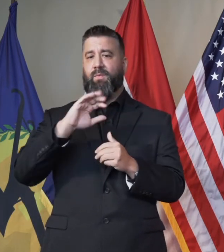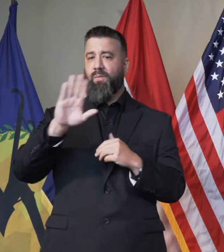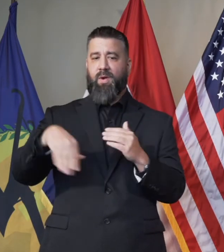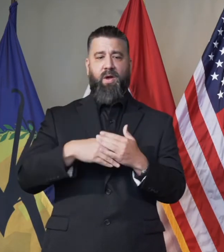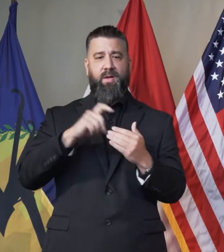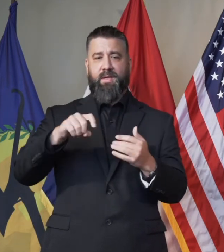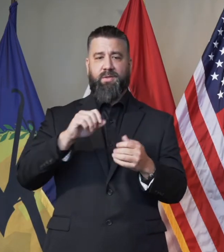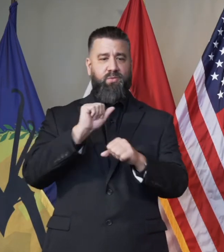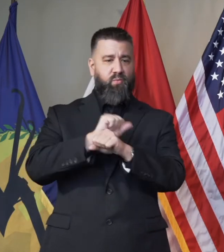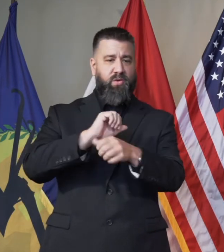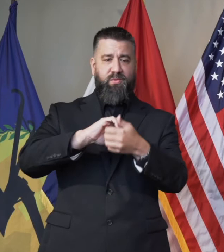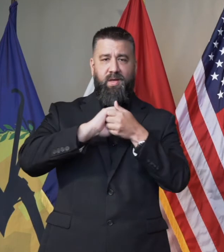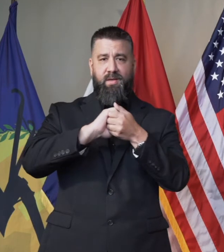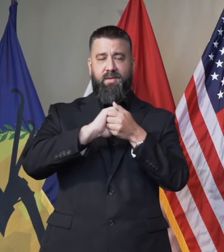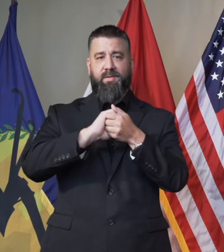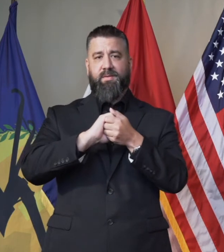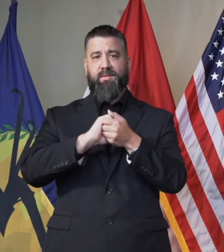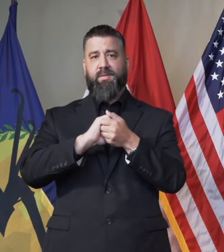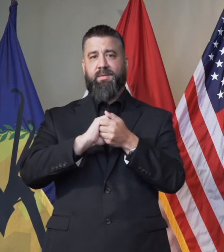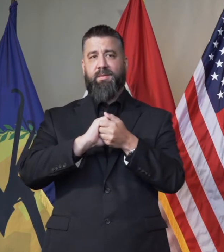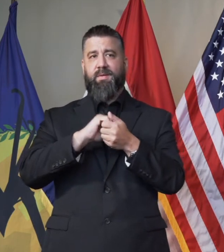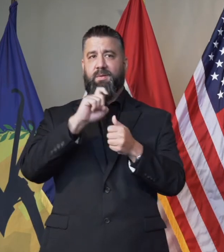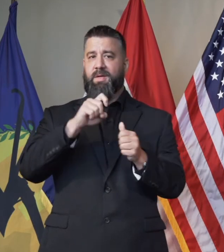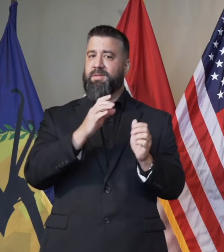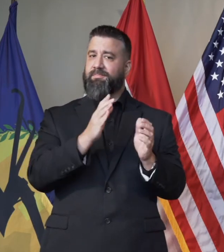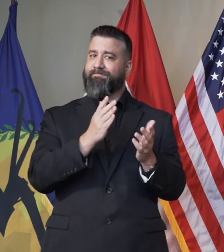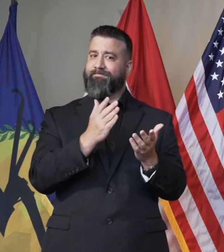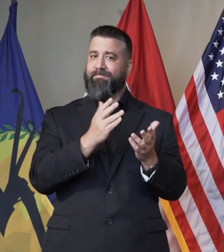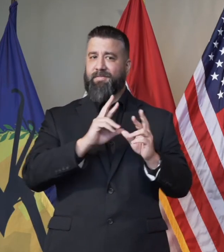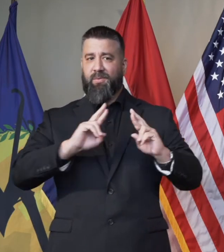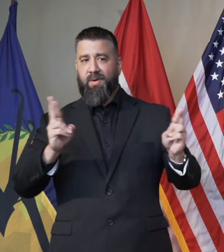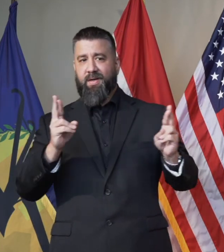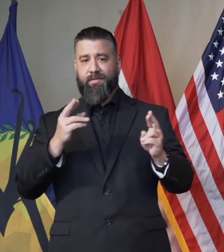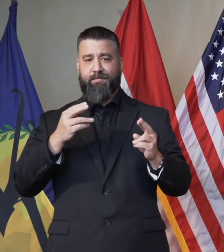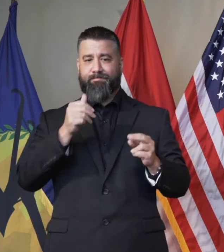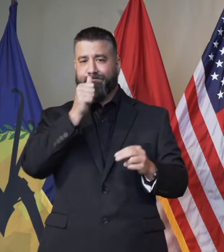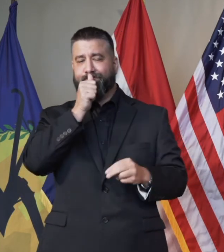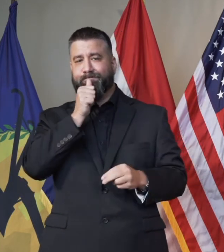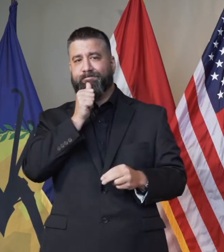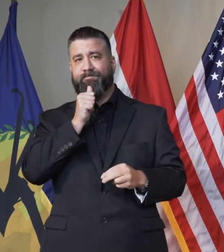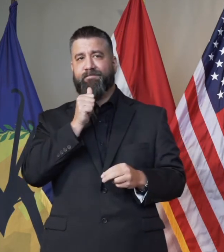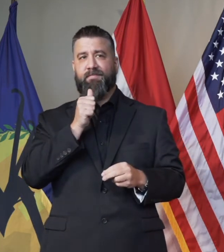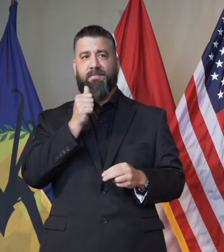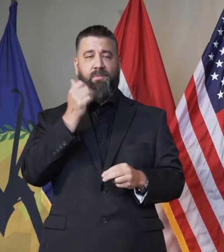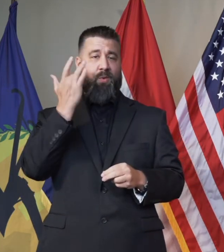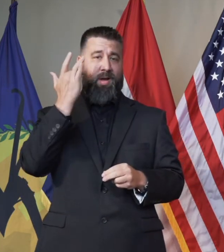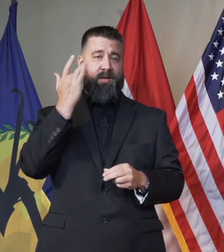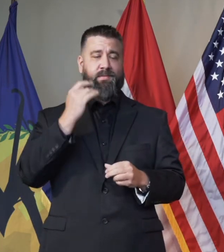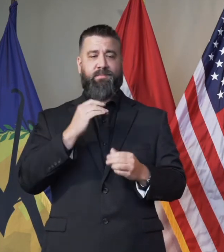need to be prepared for some measure of sacrifice to keep our community safe.